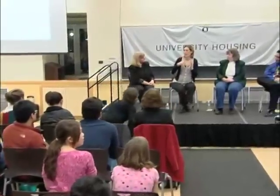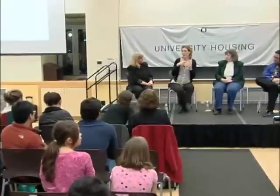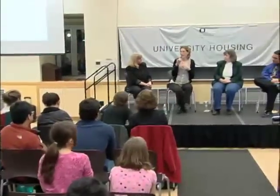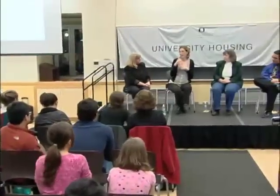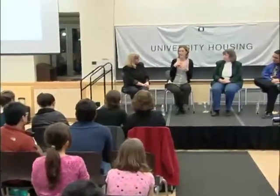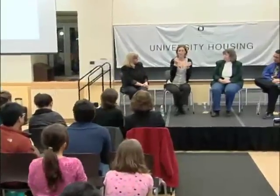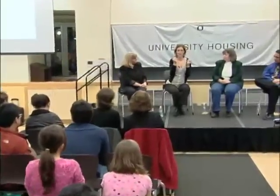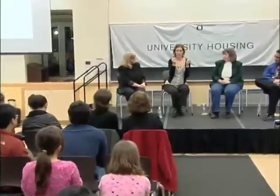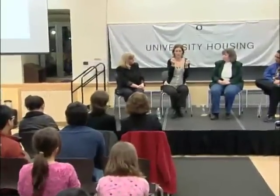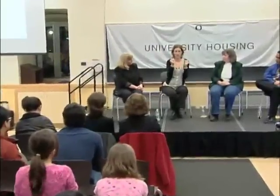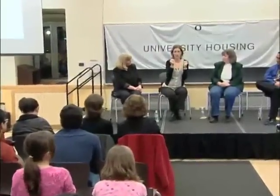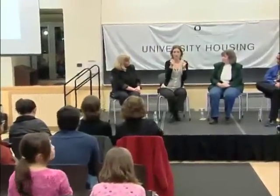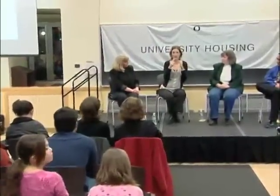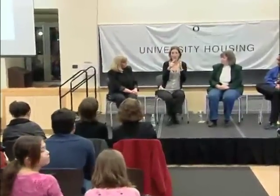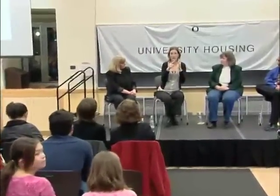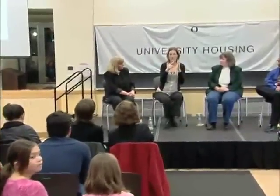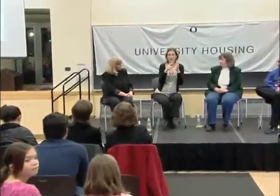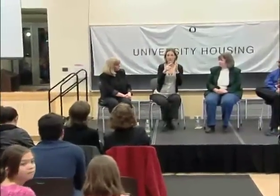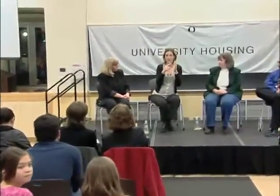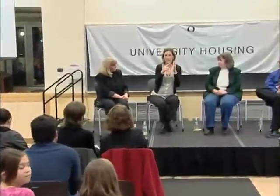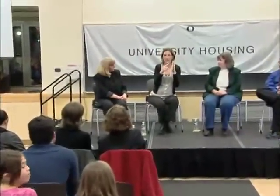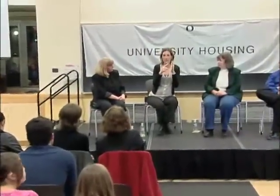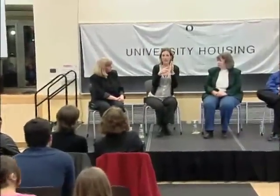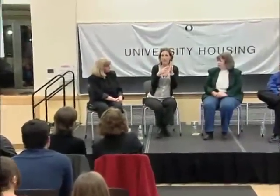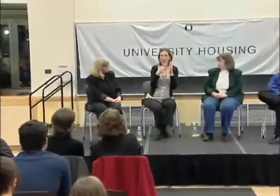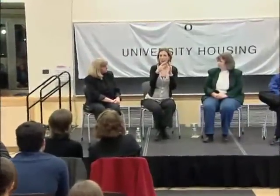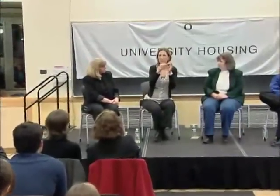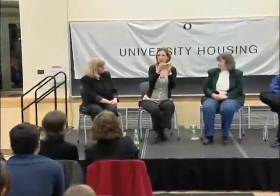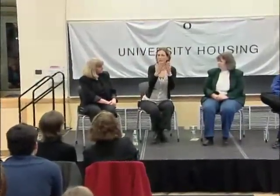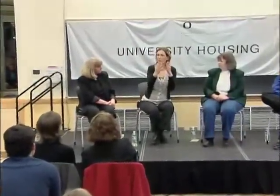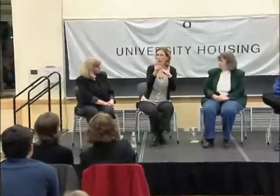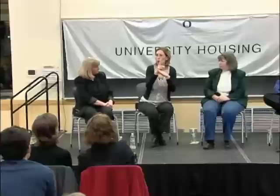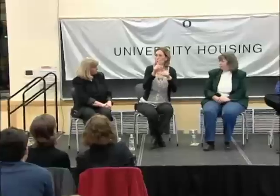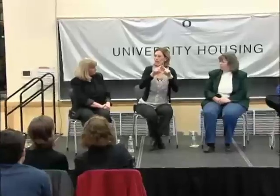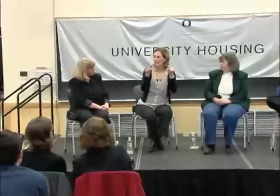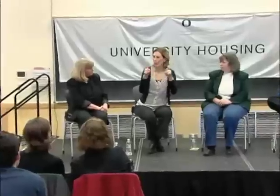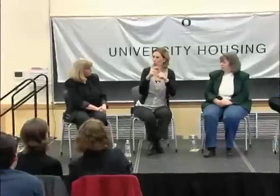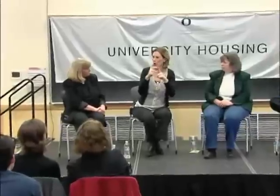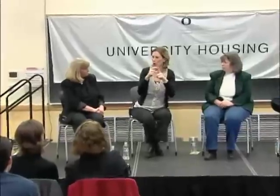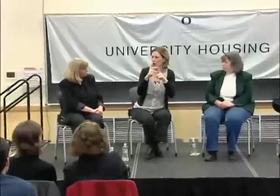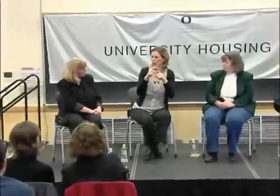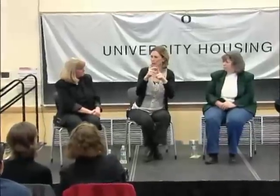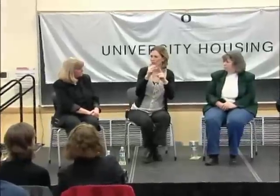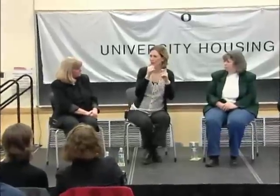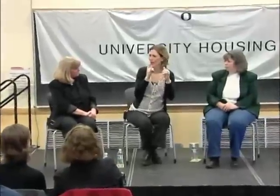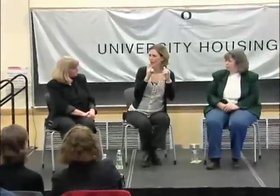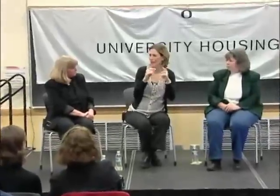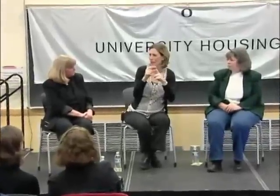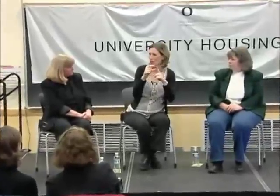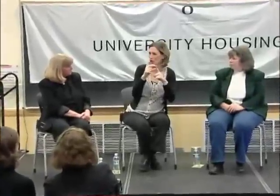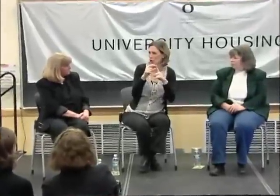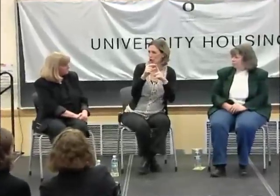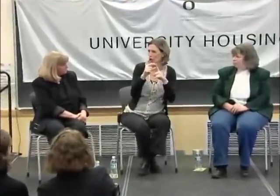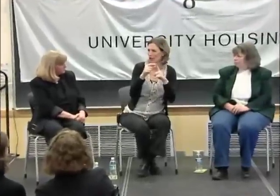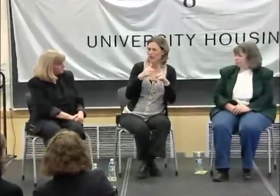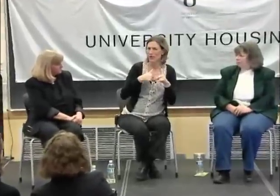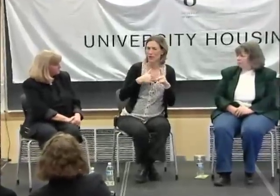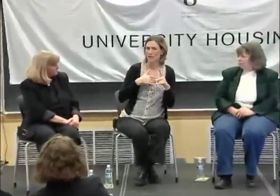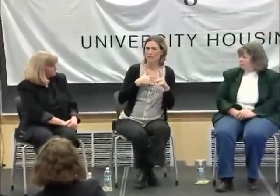Heidi says sometimes for me, if I'm signing, sometimes the interpreter might use a different word. It's not the word that I would have